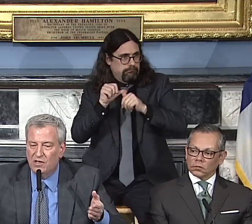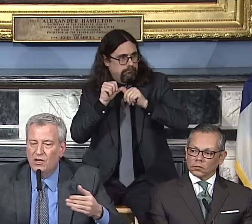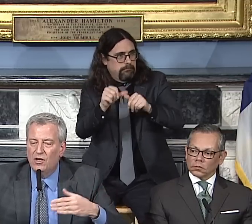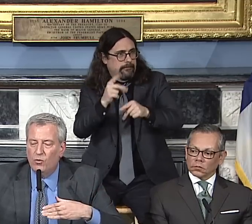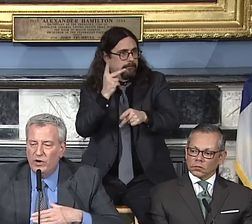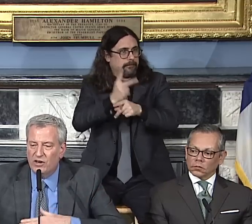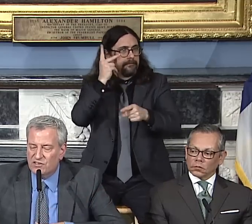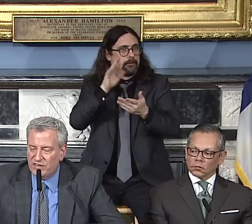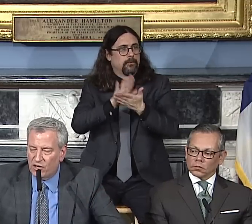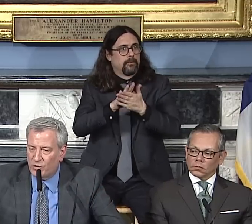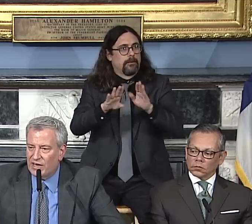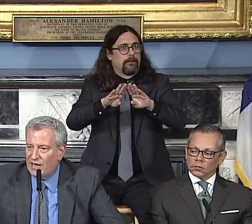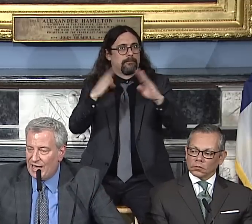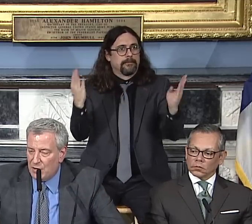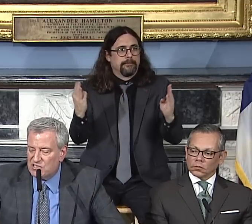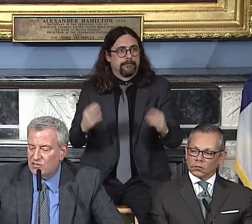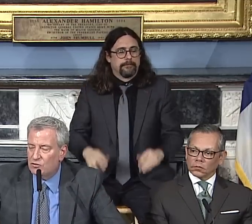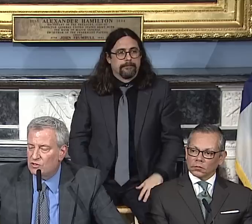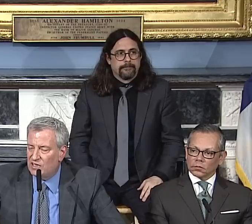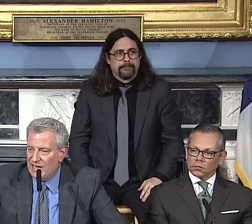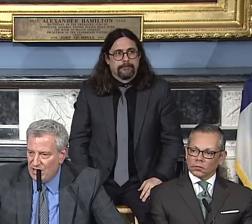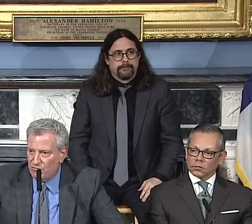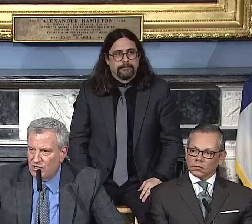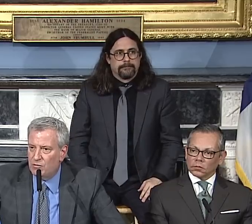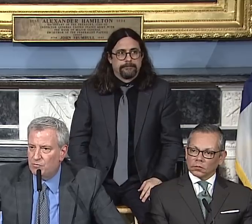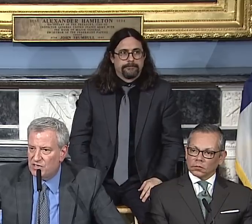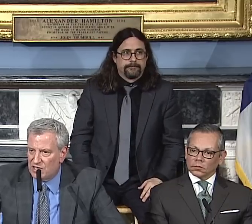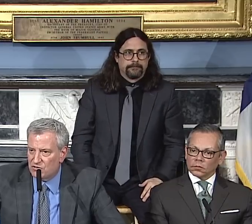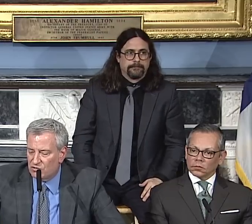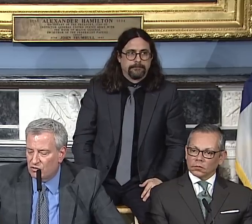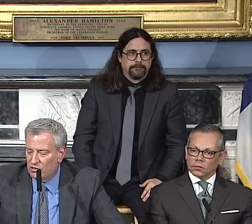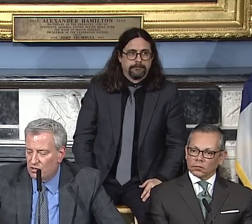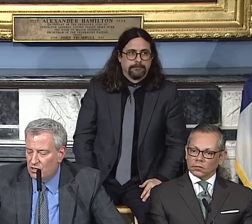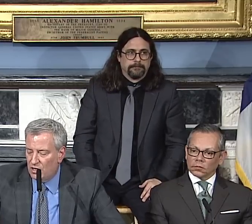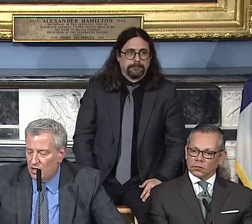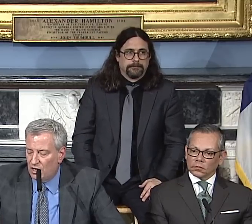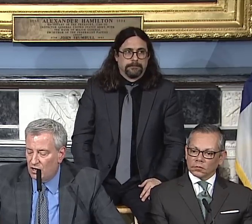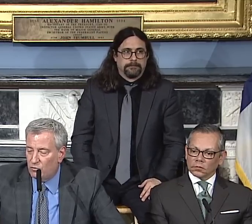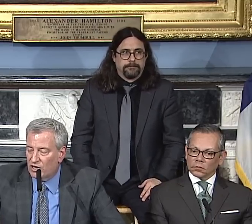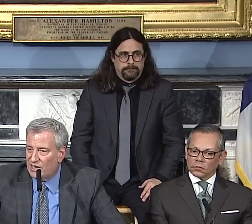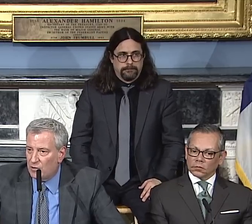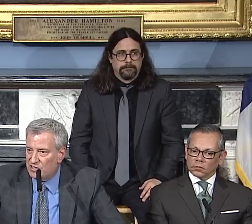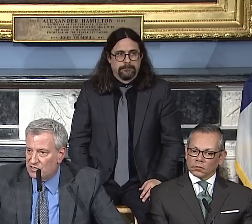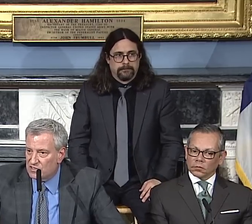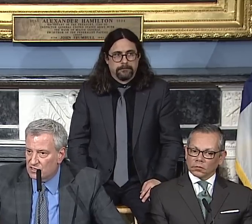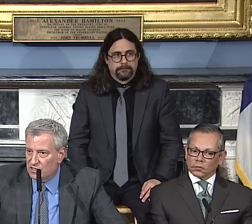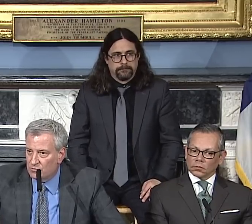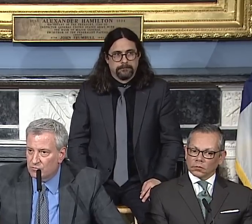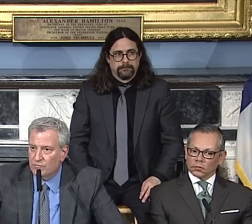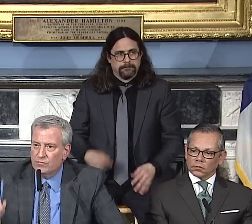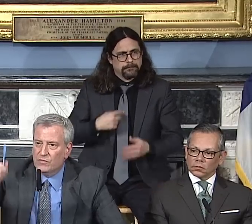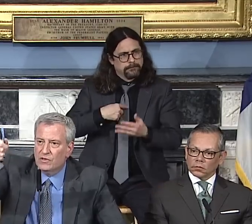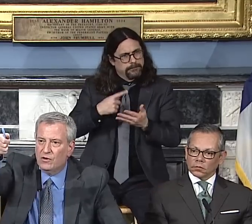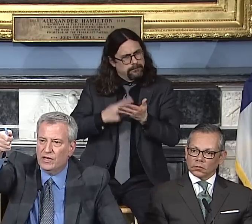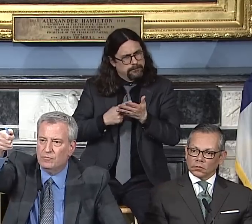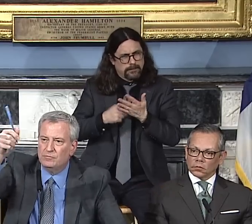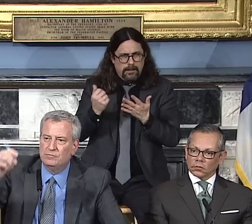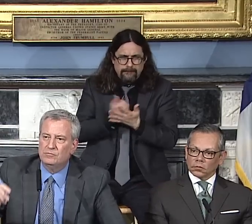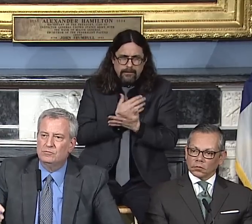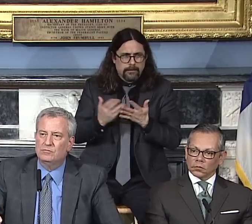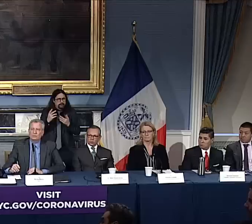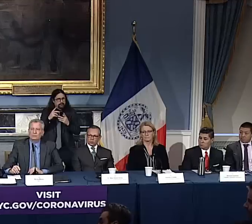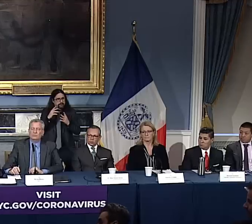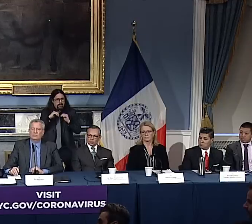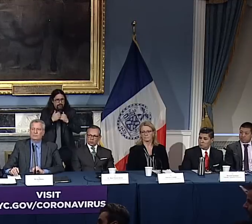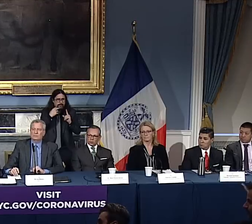times. We are scenarioing absolutely every potential of what could happen to this city. Go ahead.